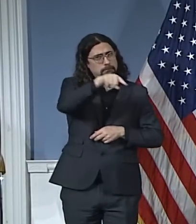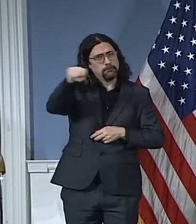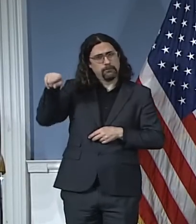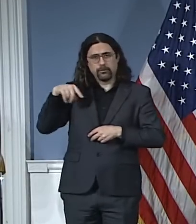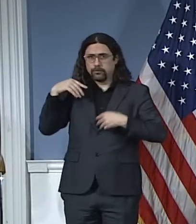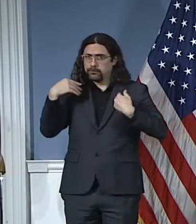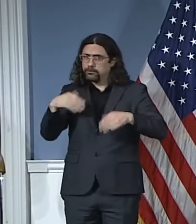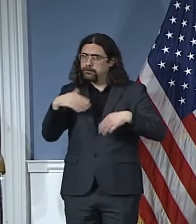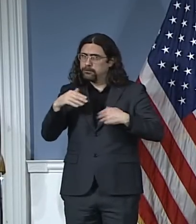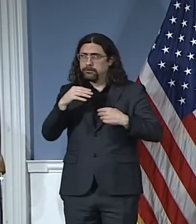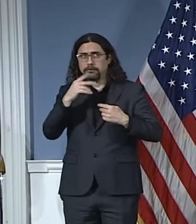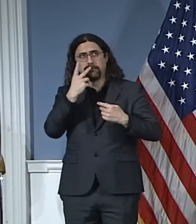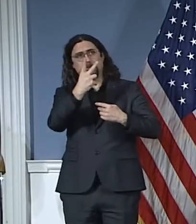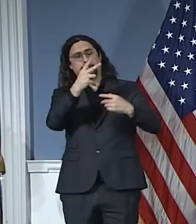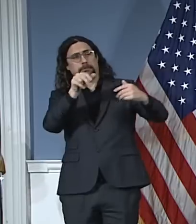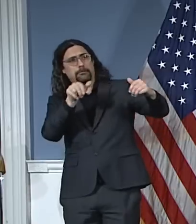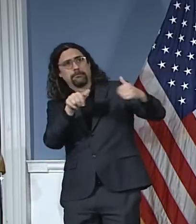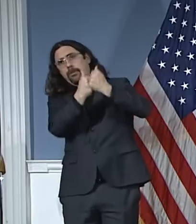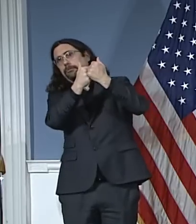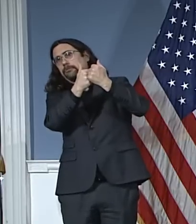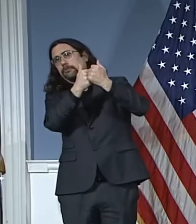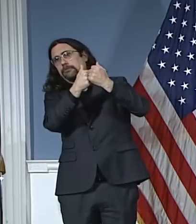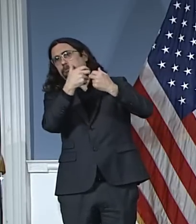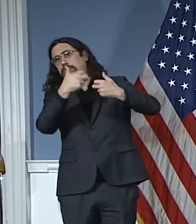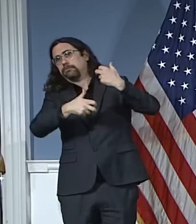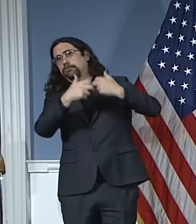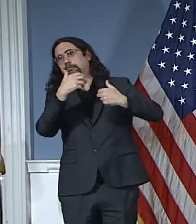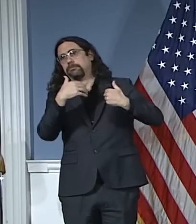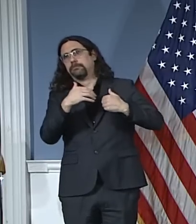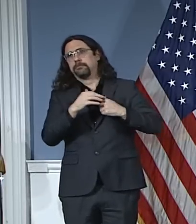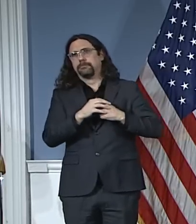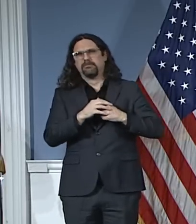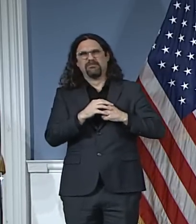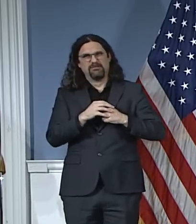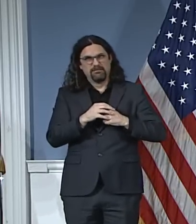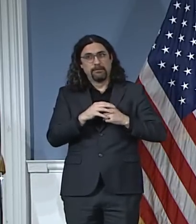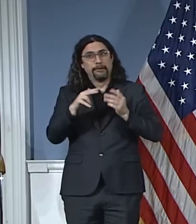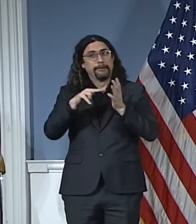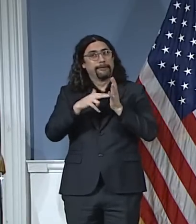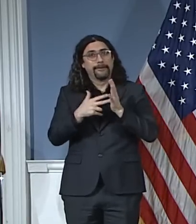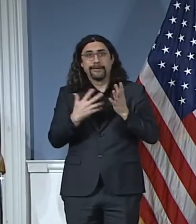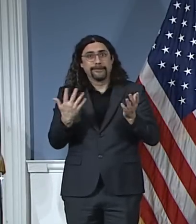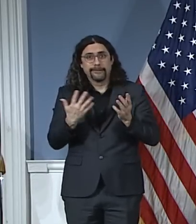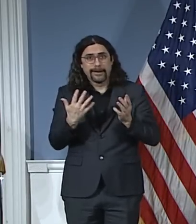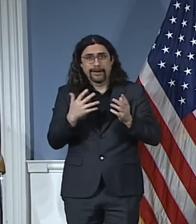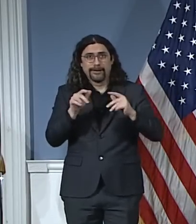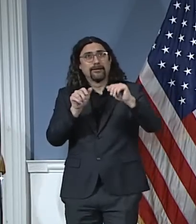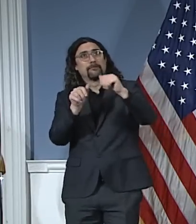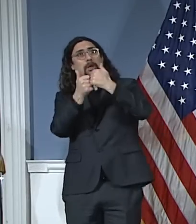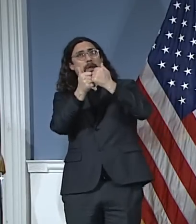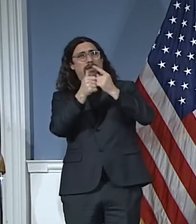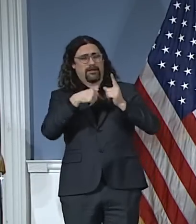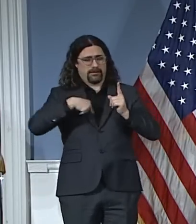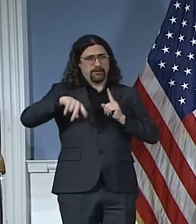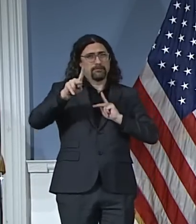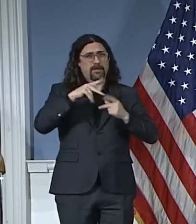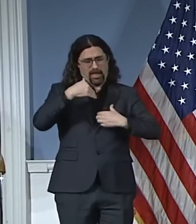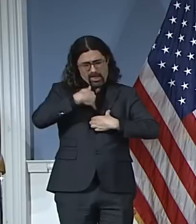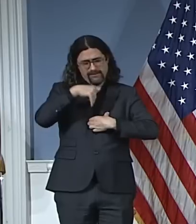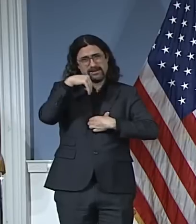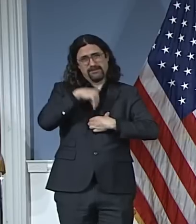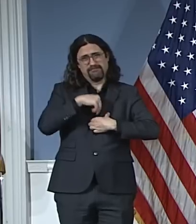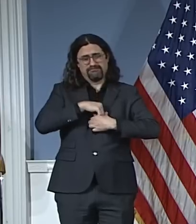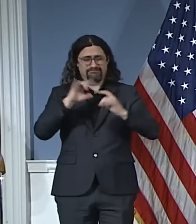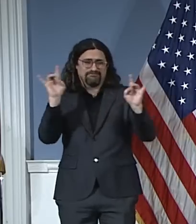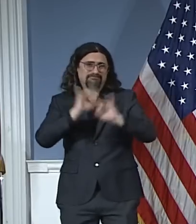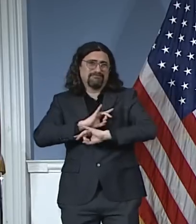the best in people come out. And we're seeing it day in and day out. The traditional crime that we put on the shoulders of the men and women of the New York